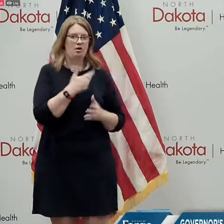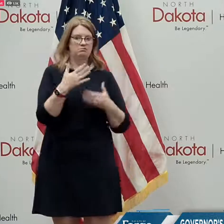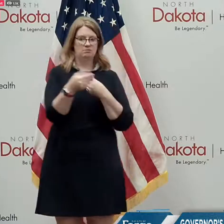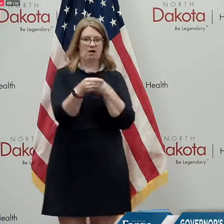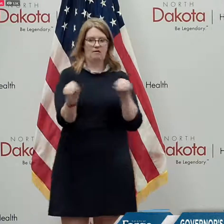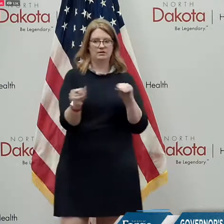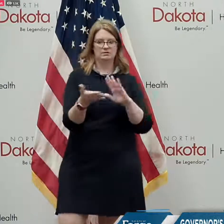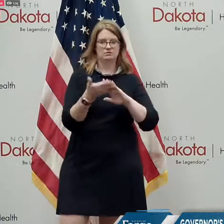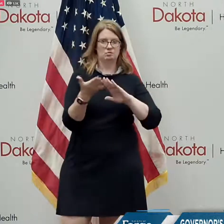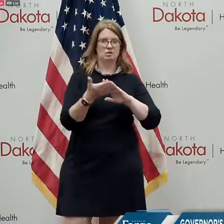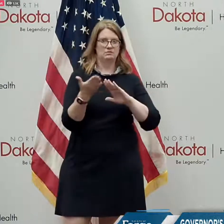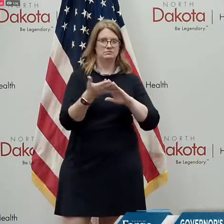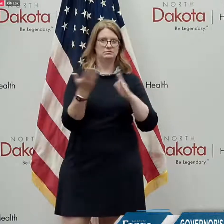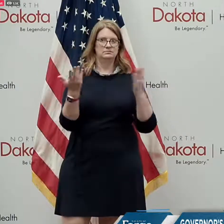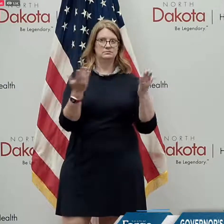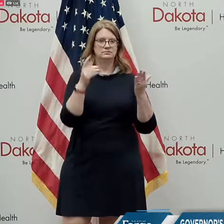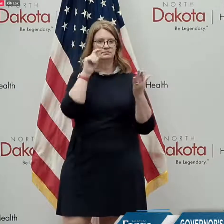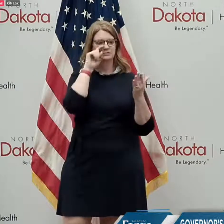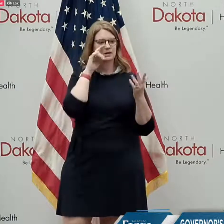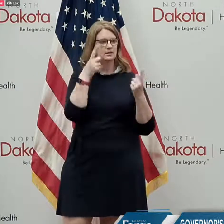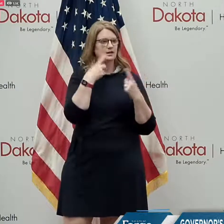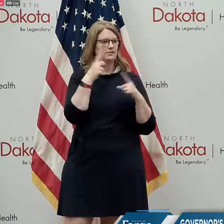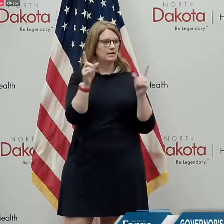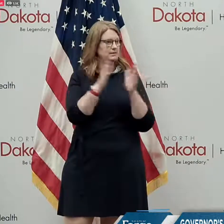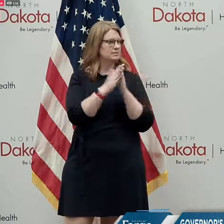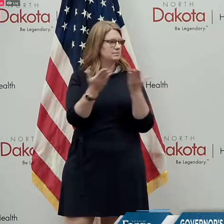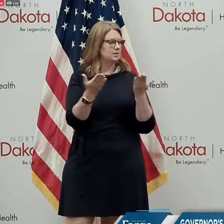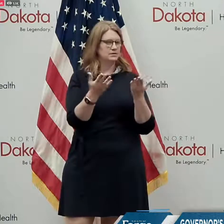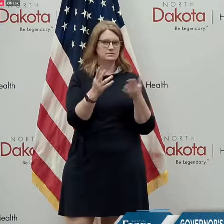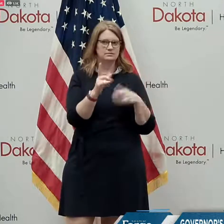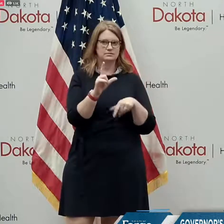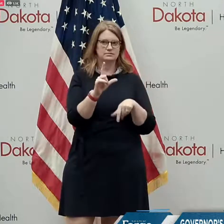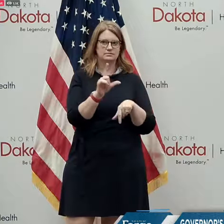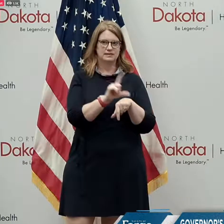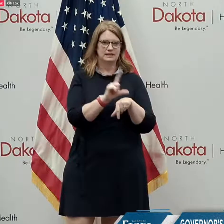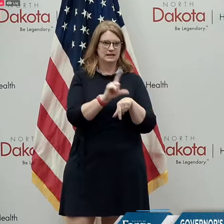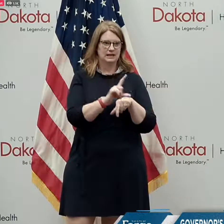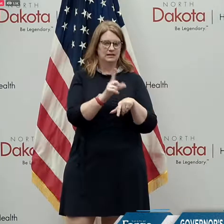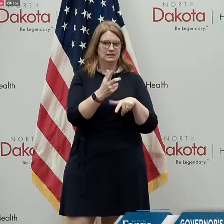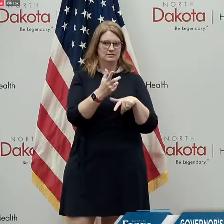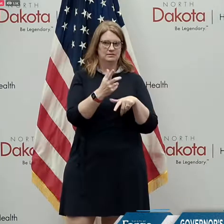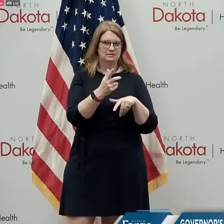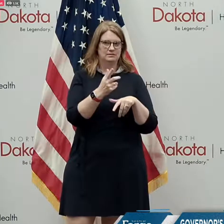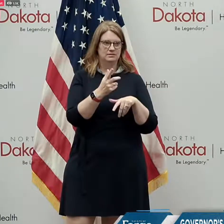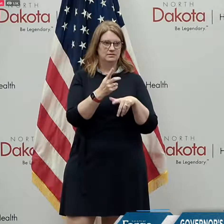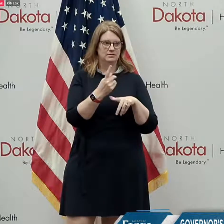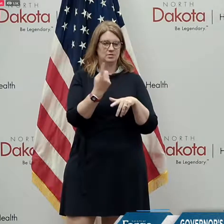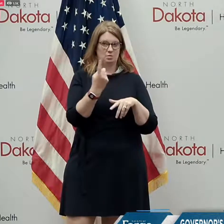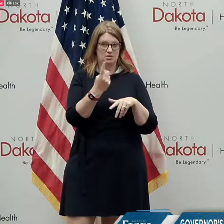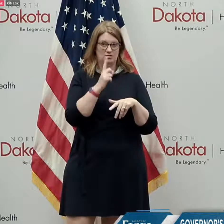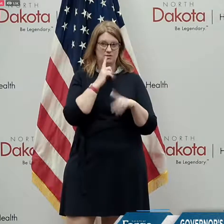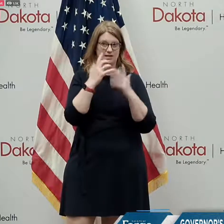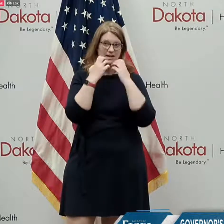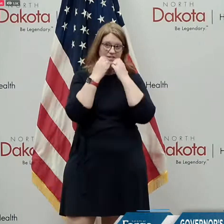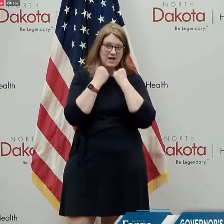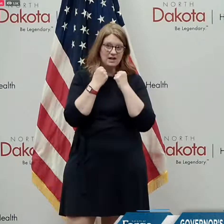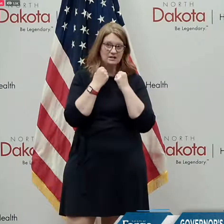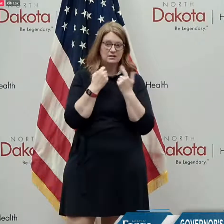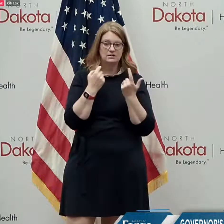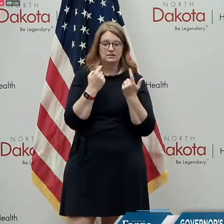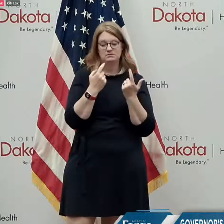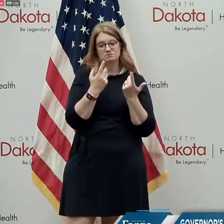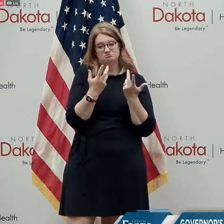a the famous book that talked about Lincoln, but the team of rivals. But one of the things that I really value is having different opinions in the